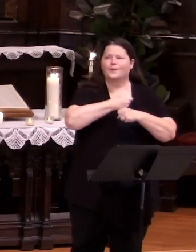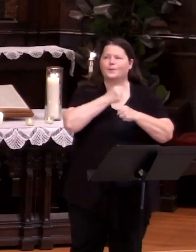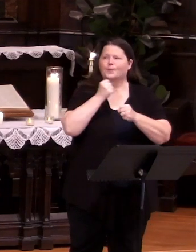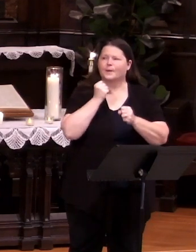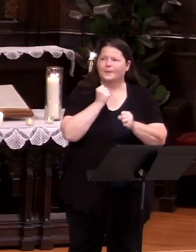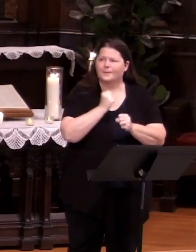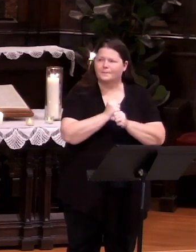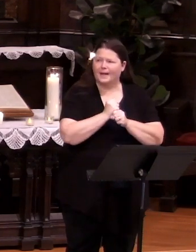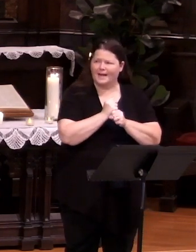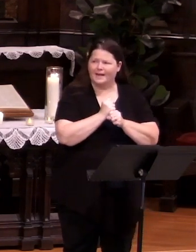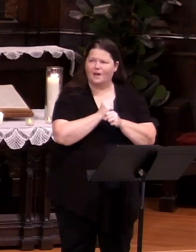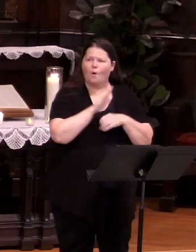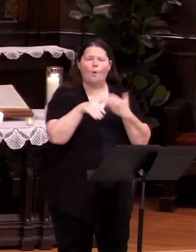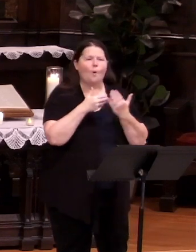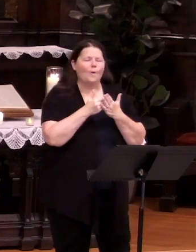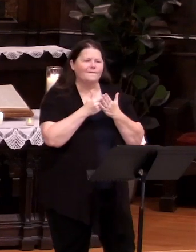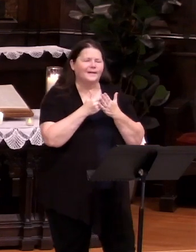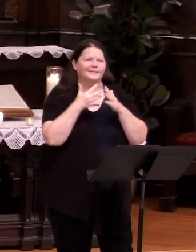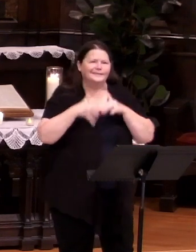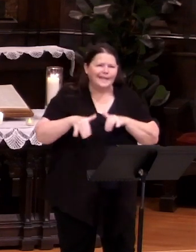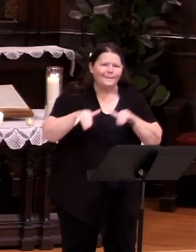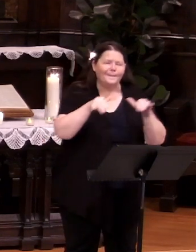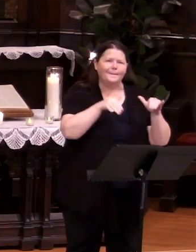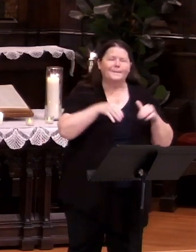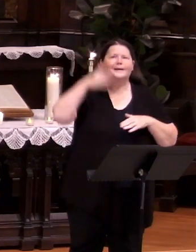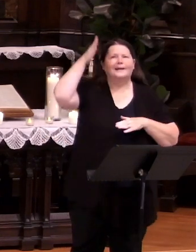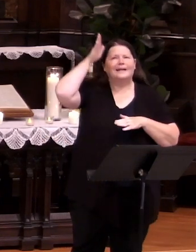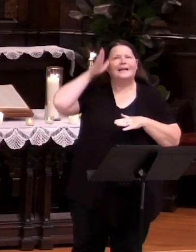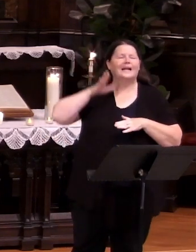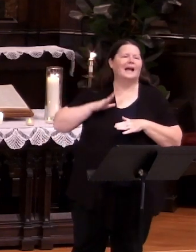in God's image.